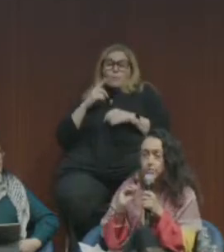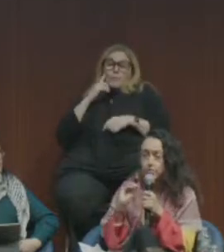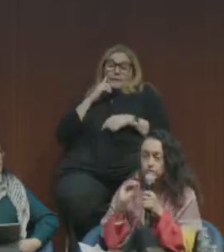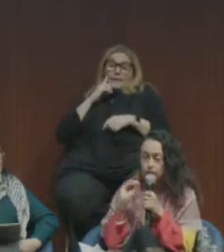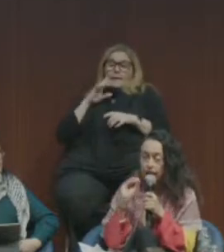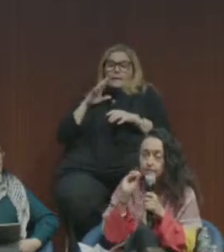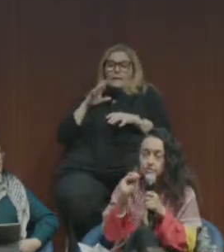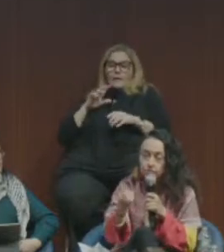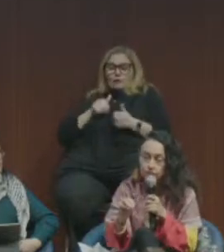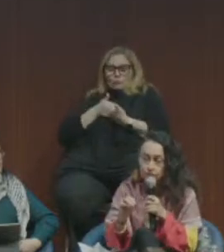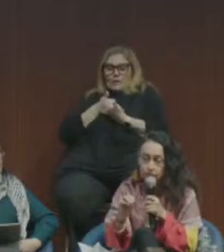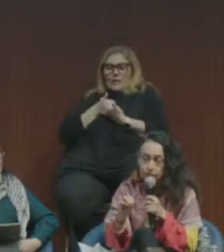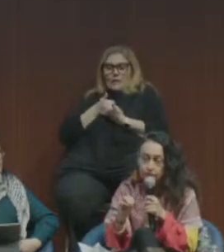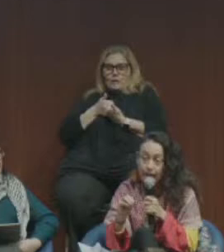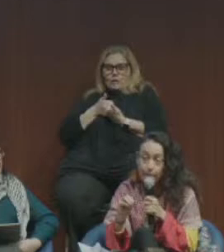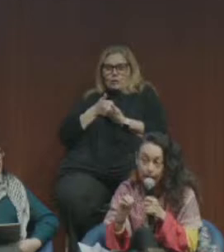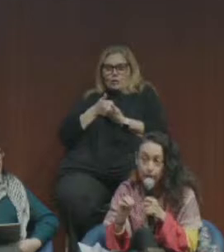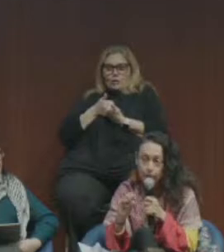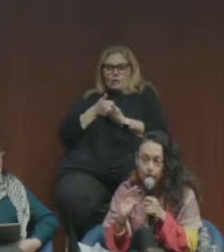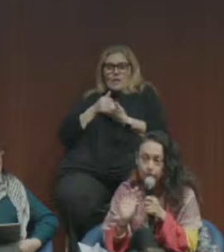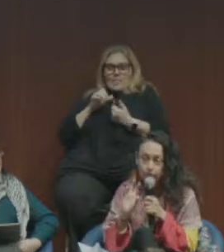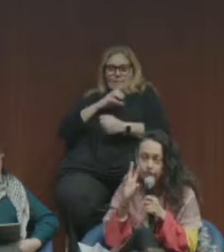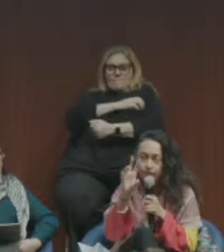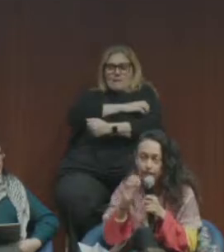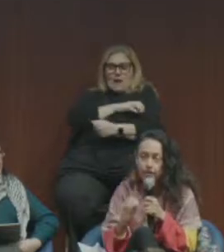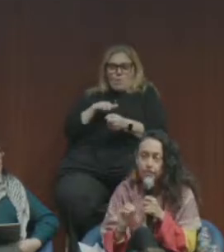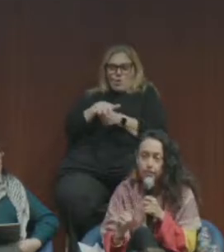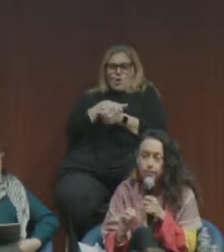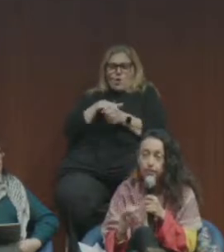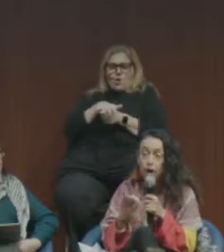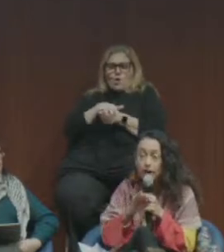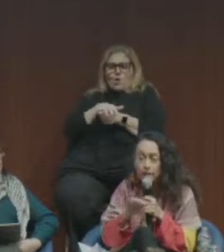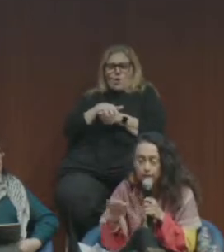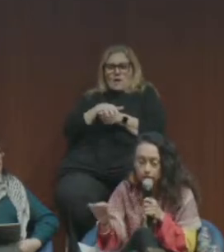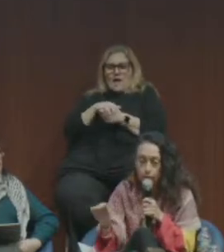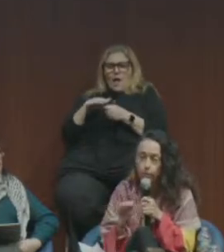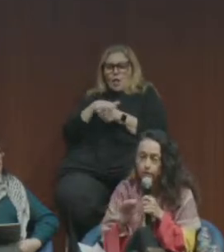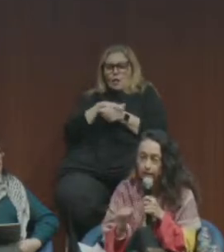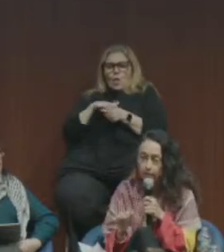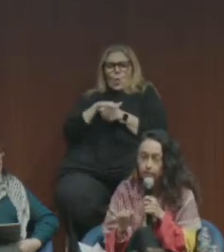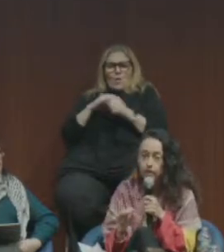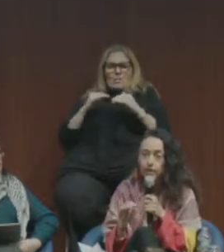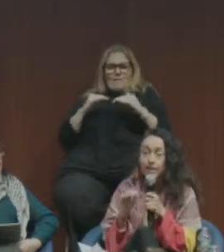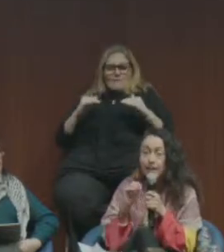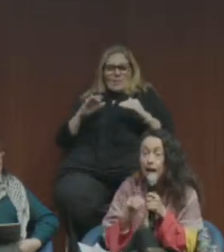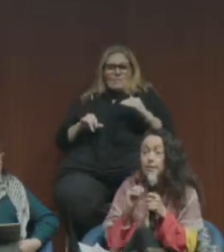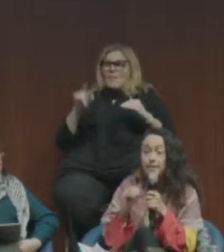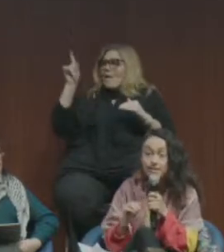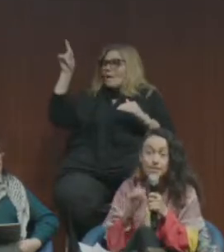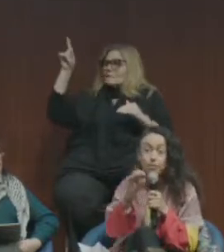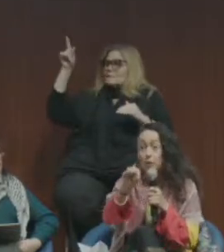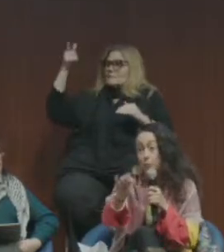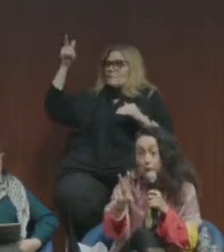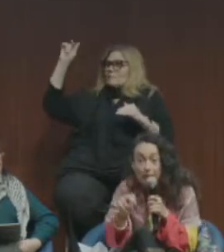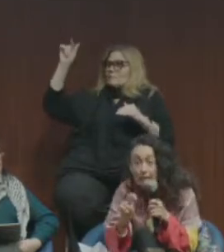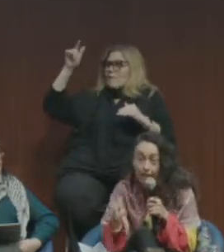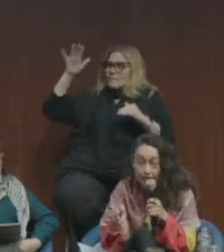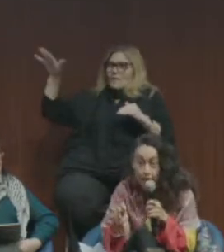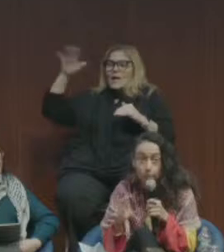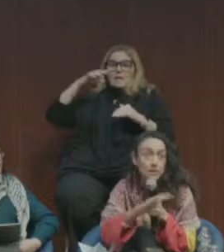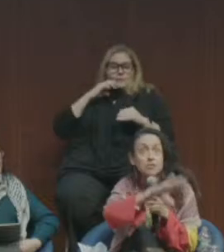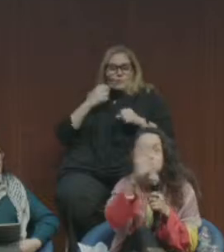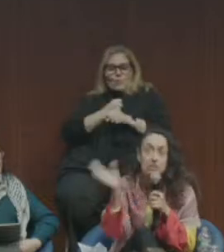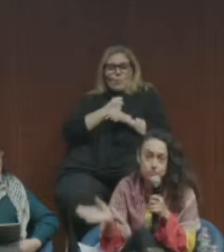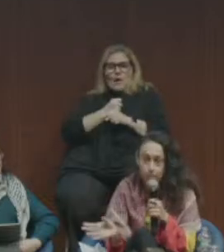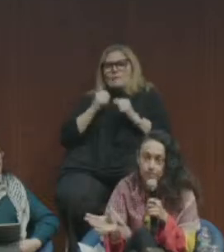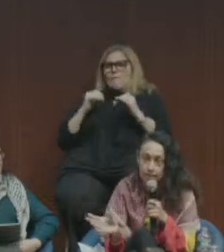to challenge that power of the care from above on a local level, not because if we win there,